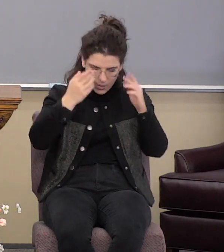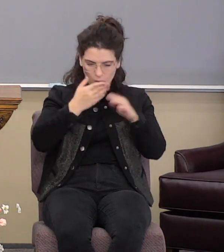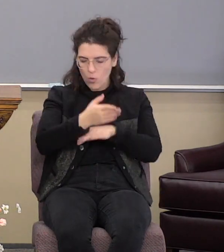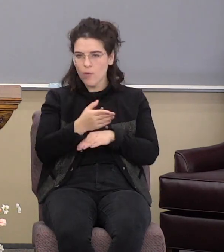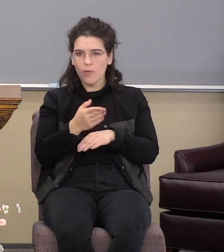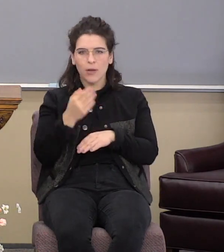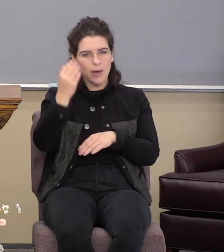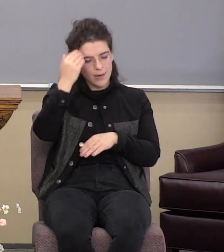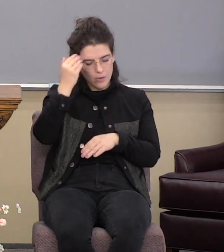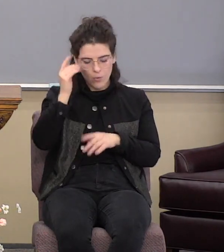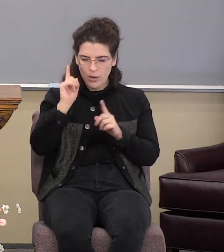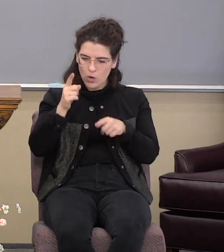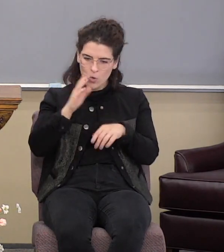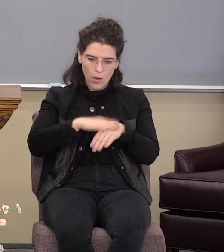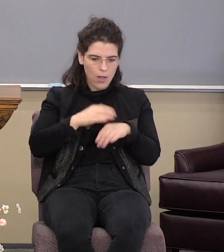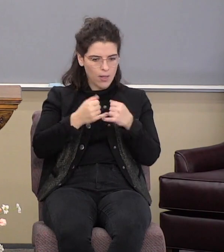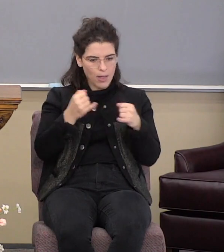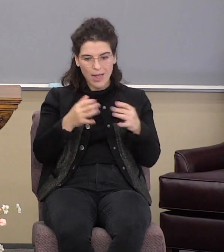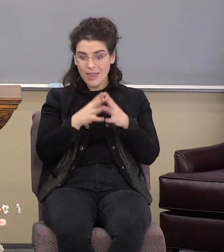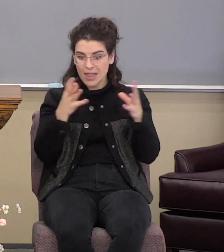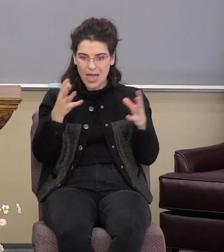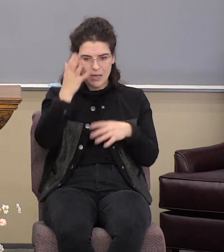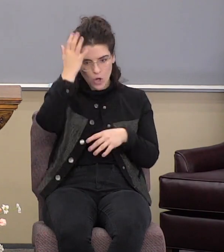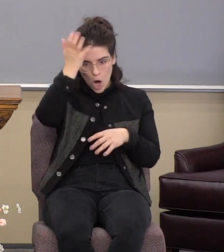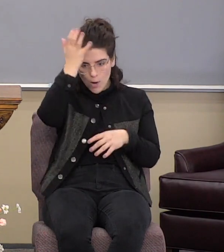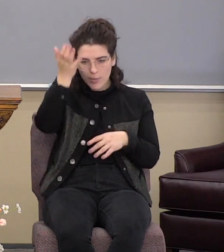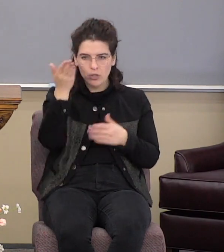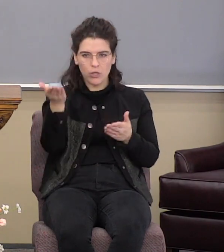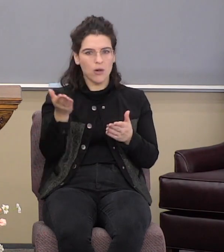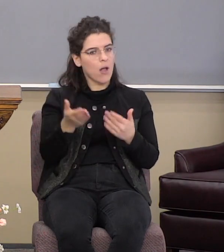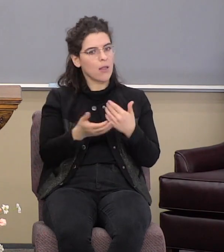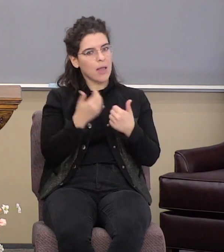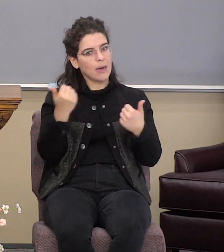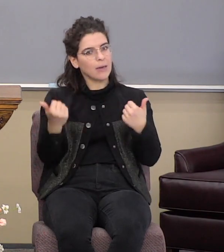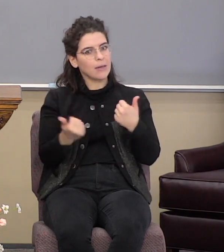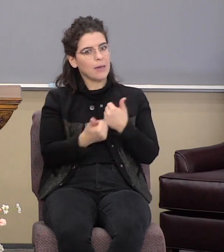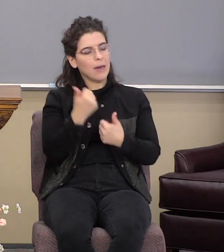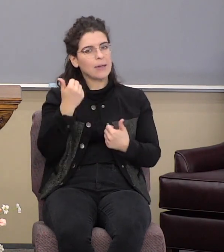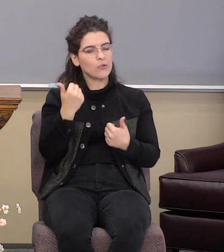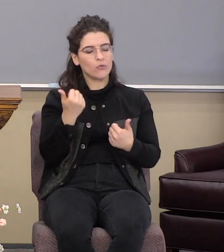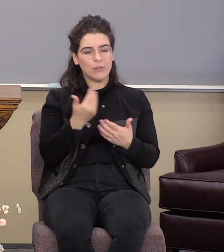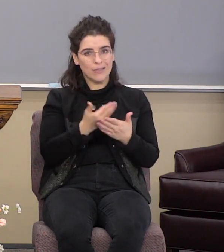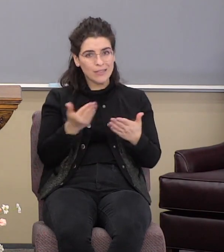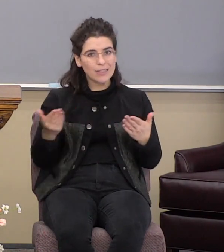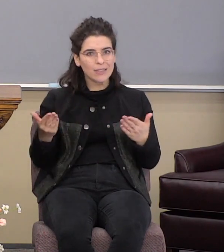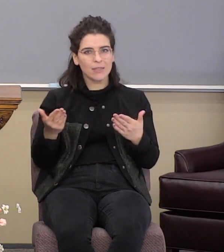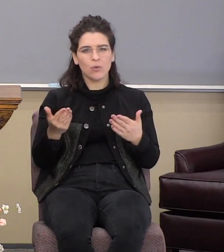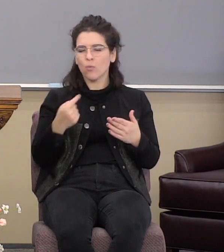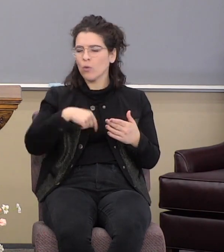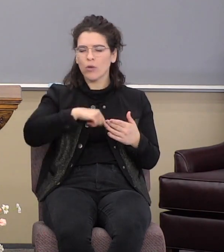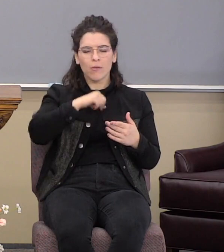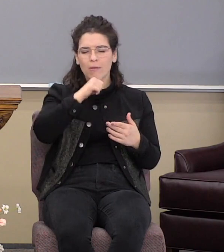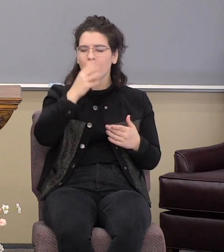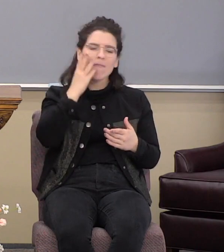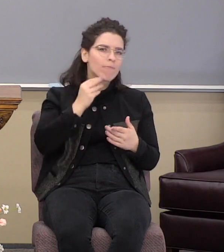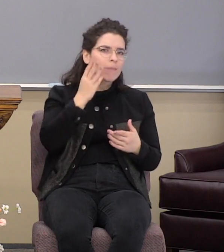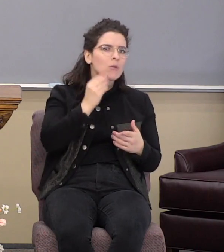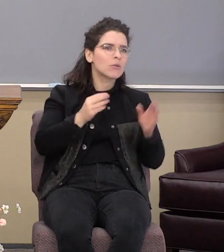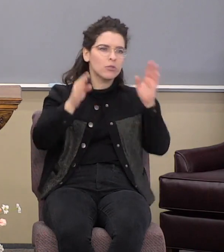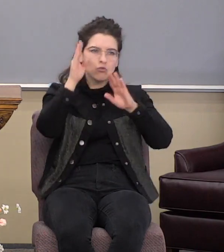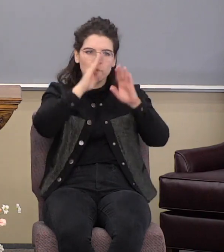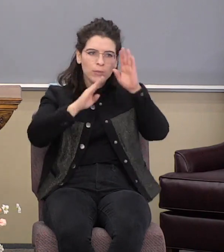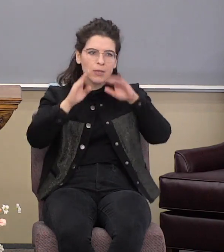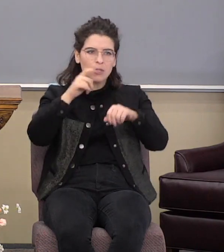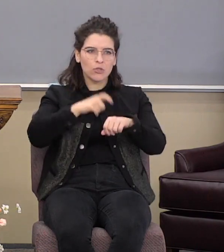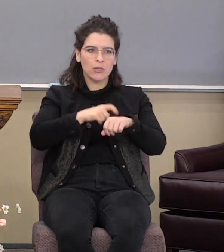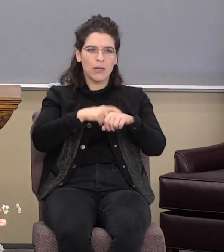know I go online and there's a lot of garbage out there. It's a lot of dangerous stuff out there, right? We're not in the tribulational period, okay?